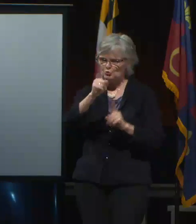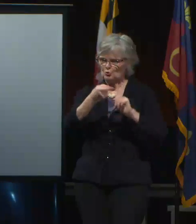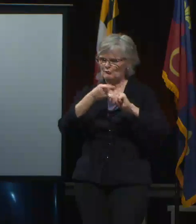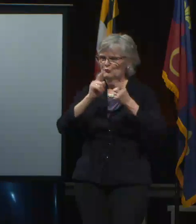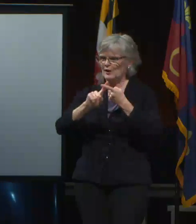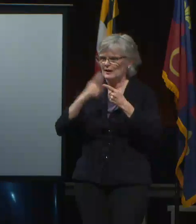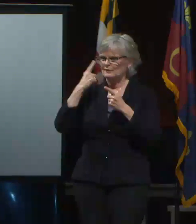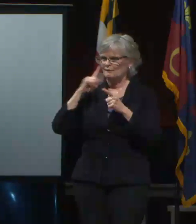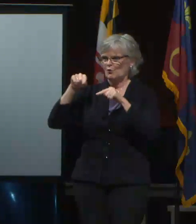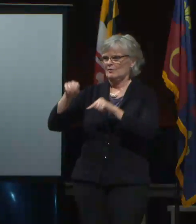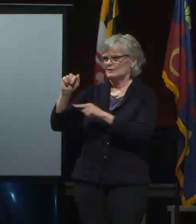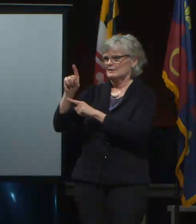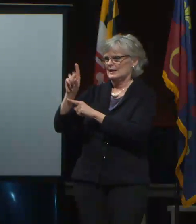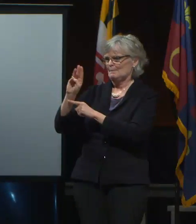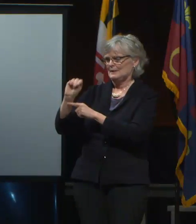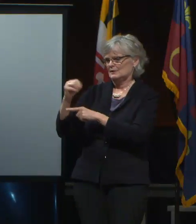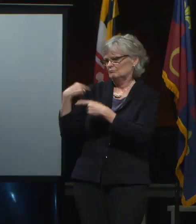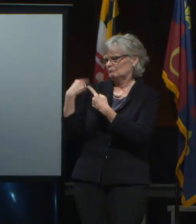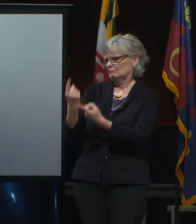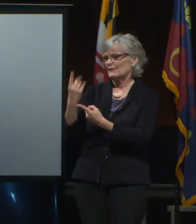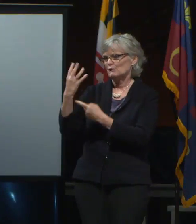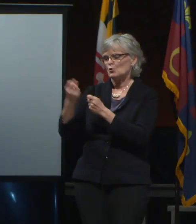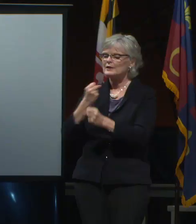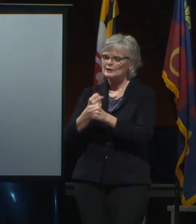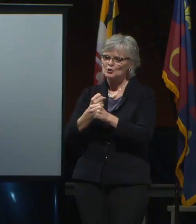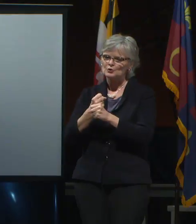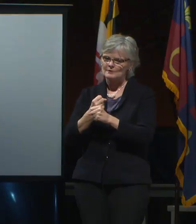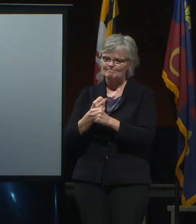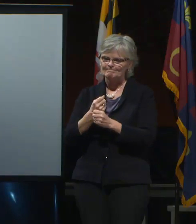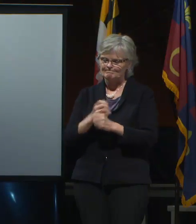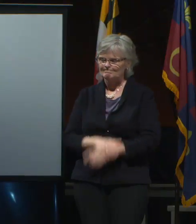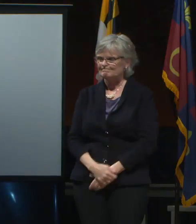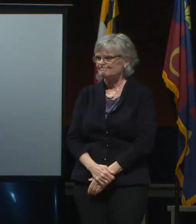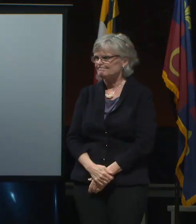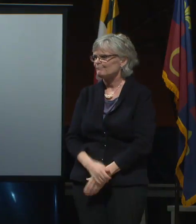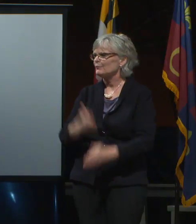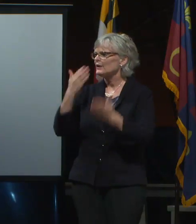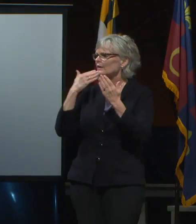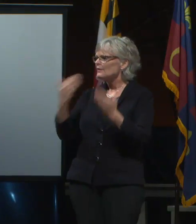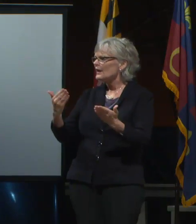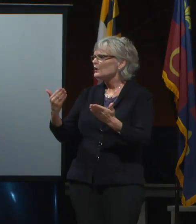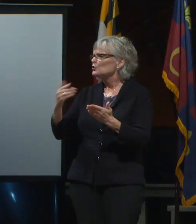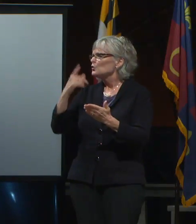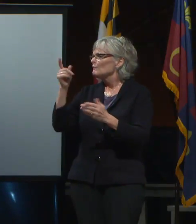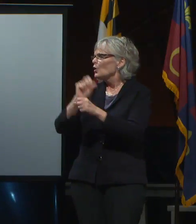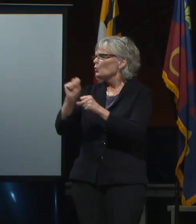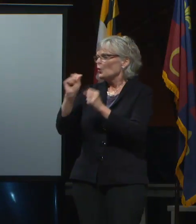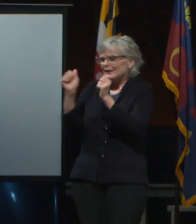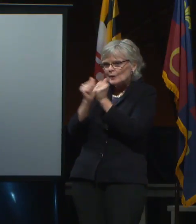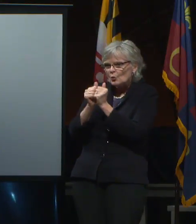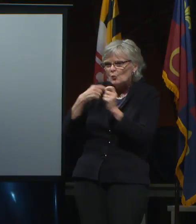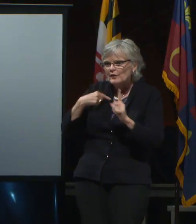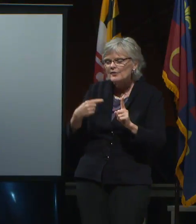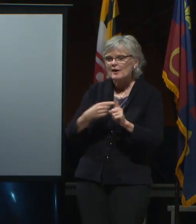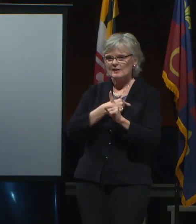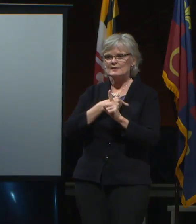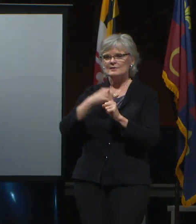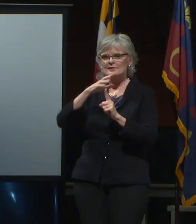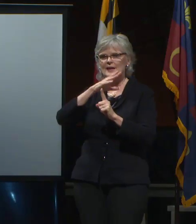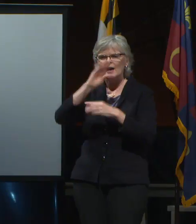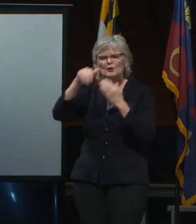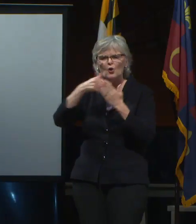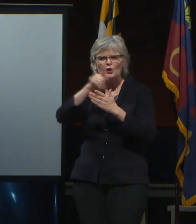the administration over the last 4 years. Thank you all for working with us and for